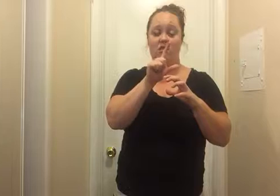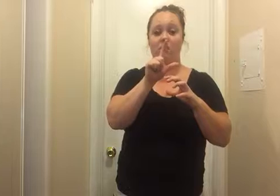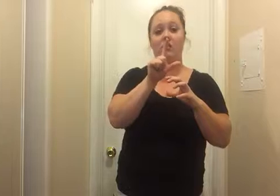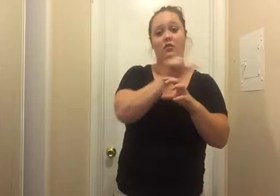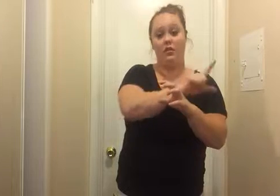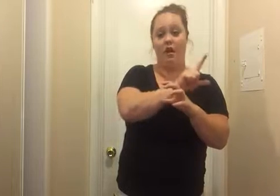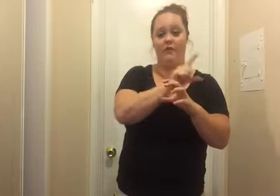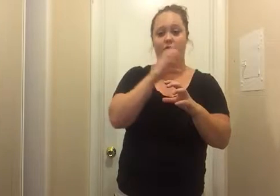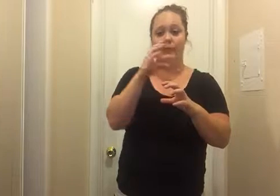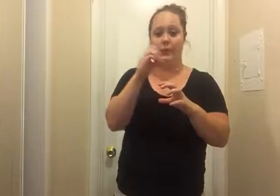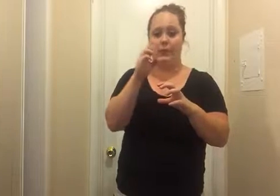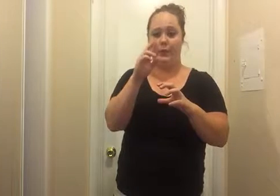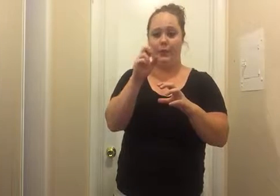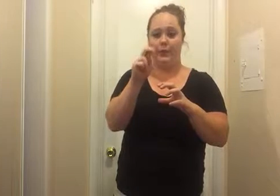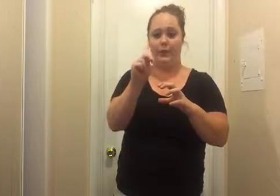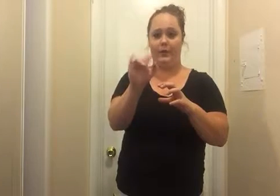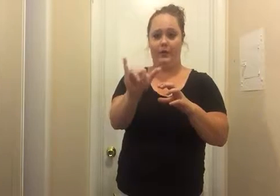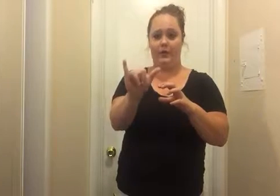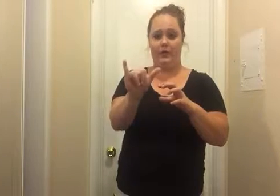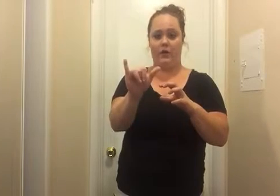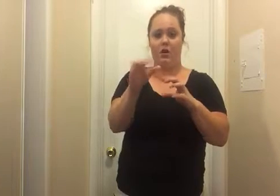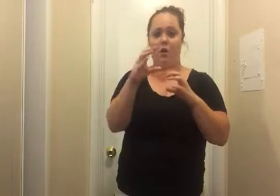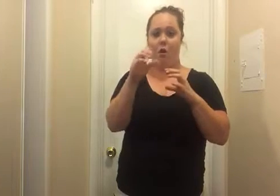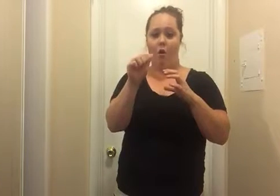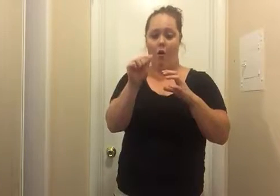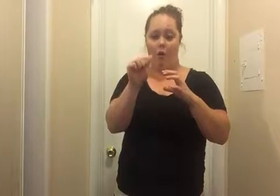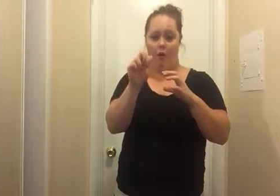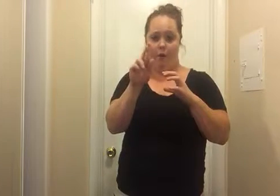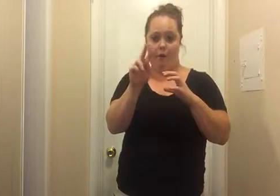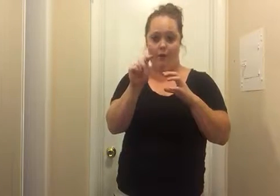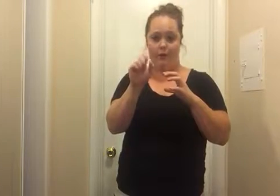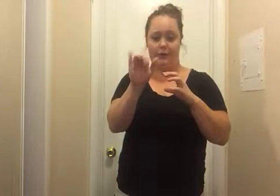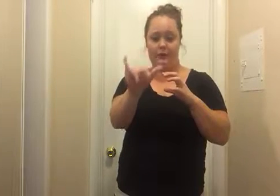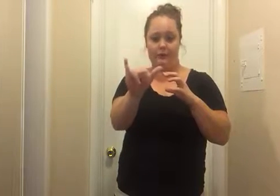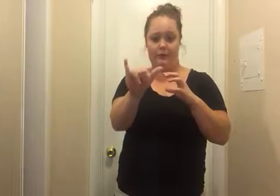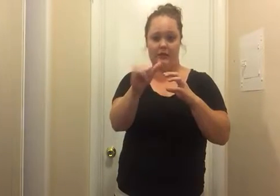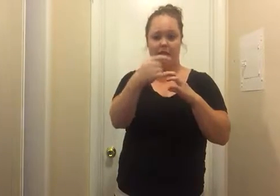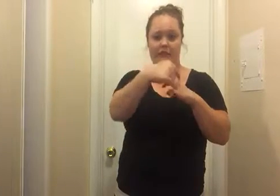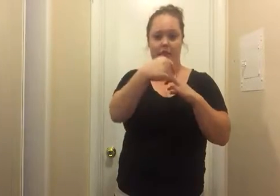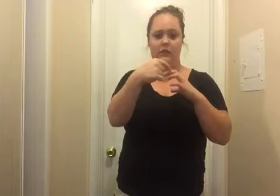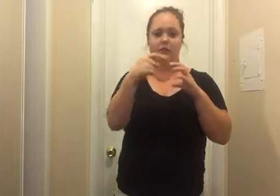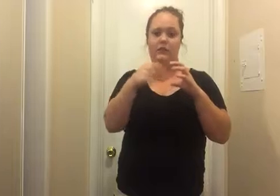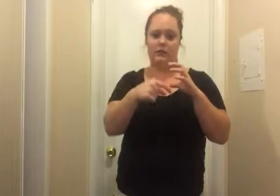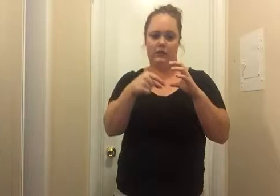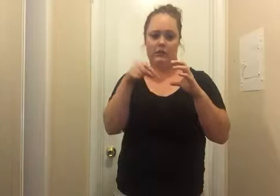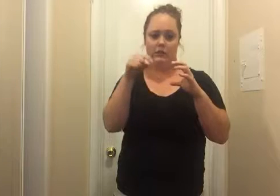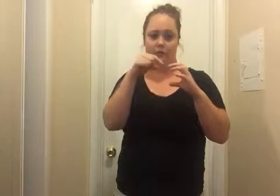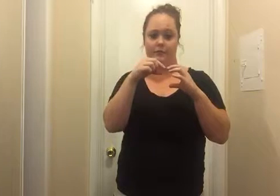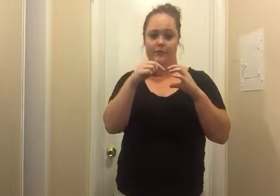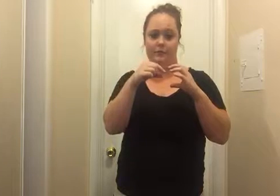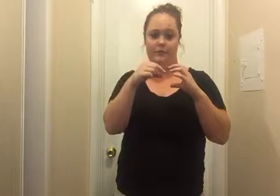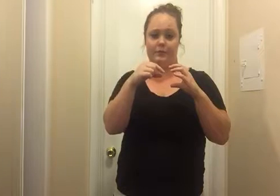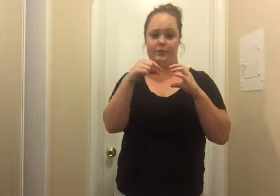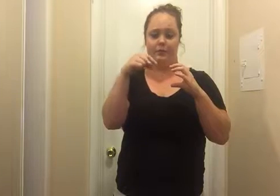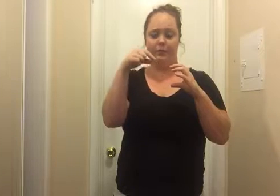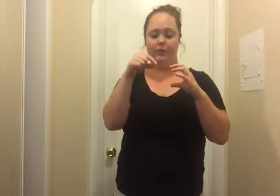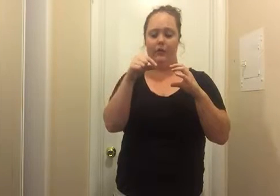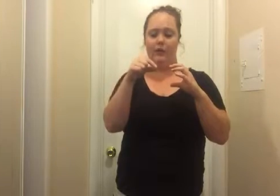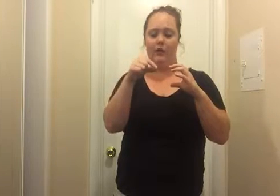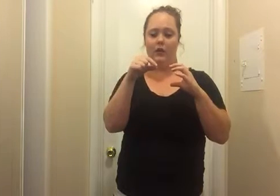So that's why it's their left coronary artery. This right here is the right coronary artery. And these are the ones, or some branches off